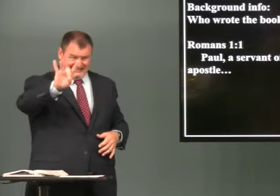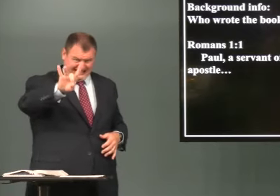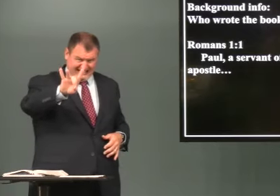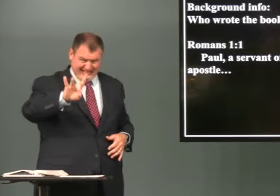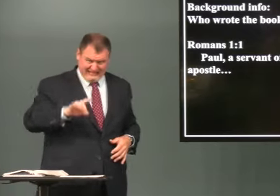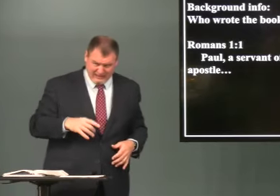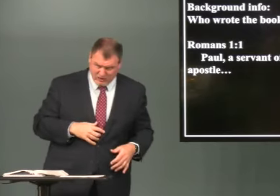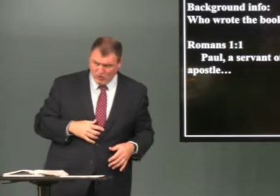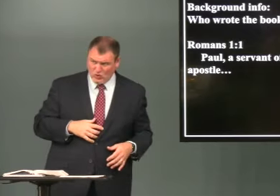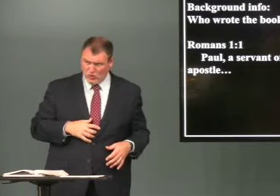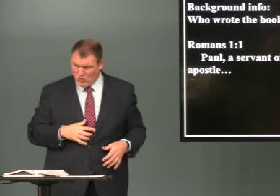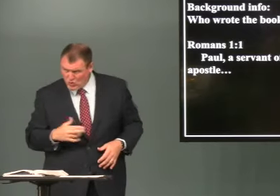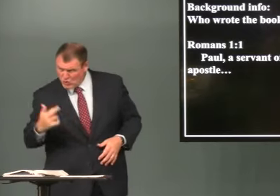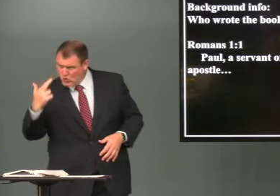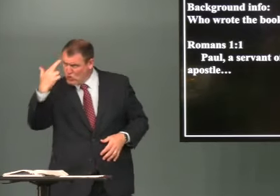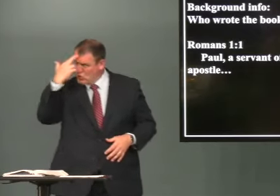no